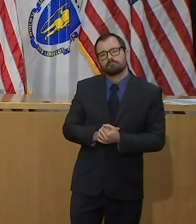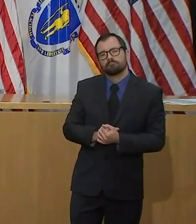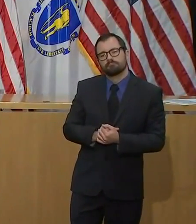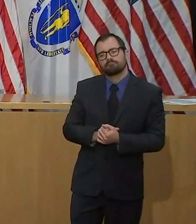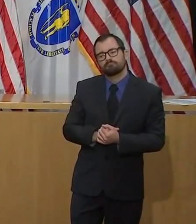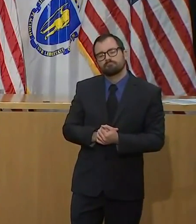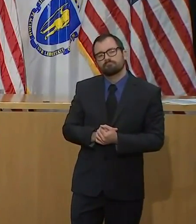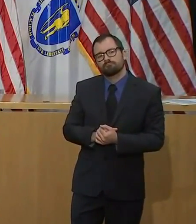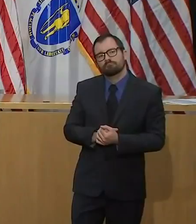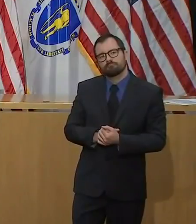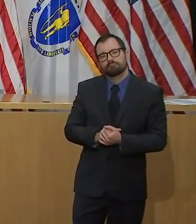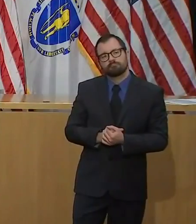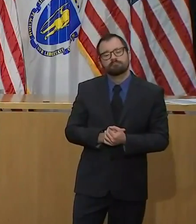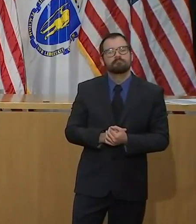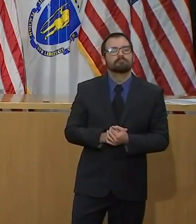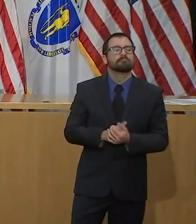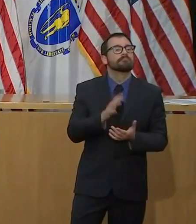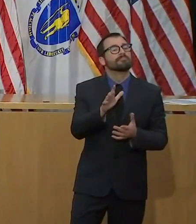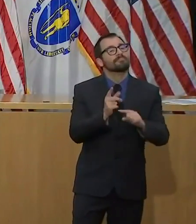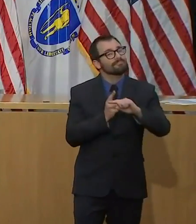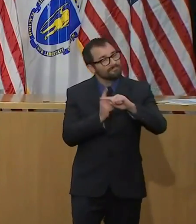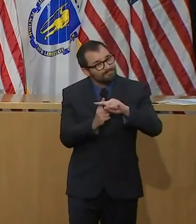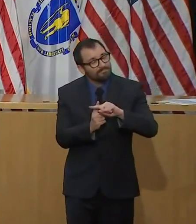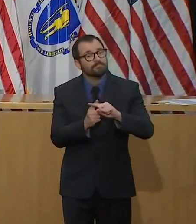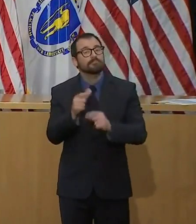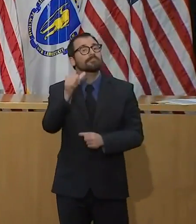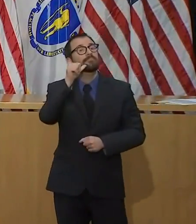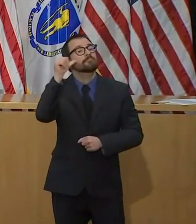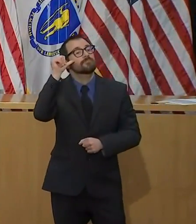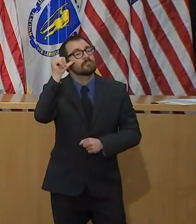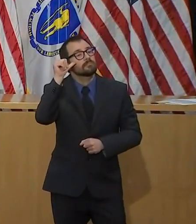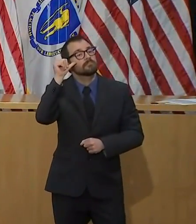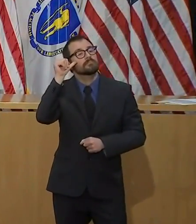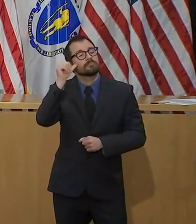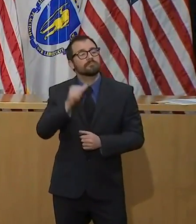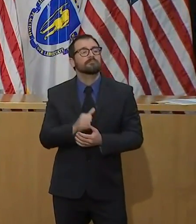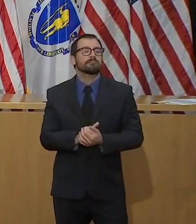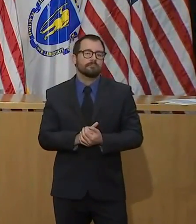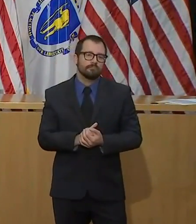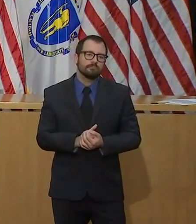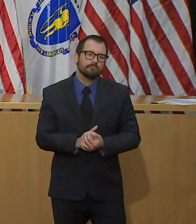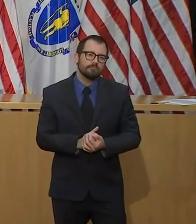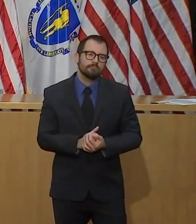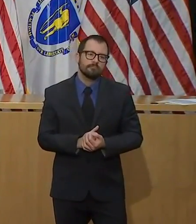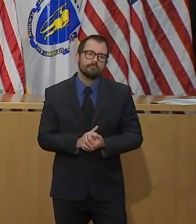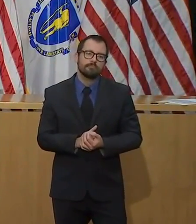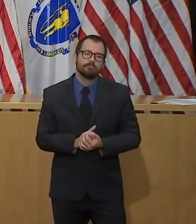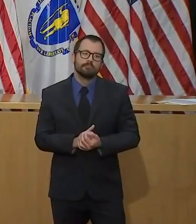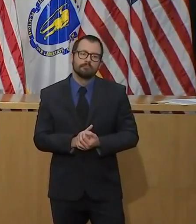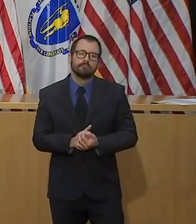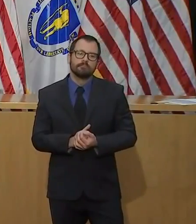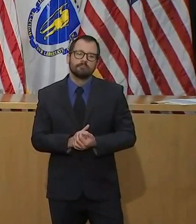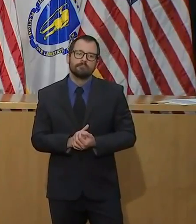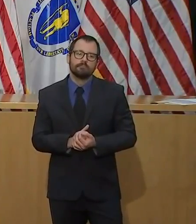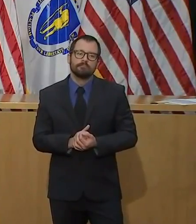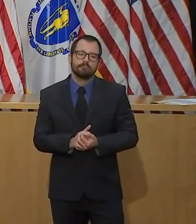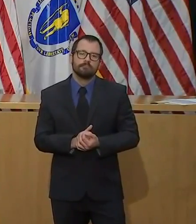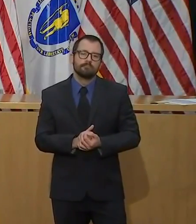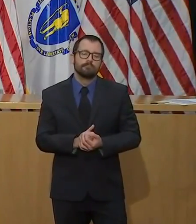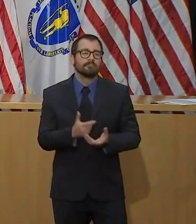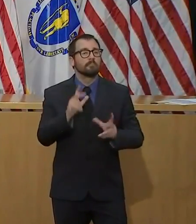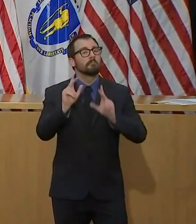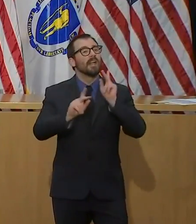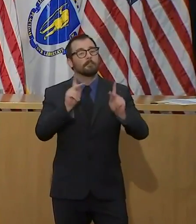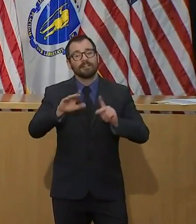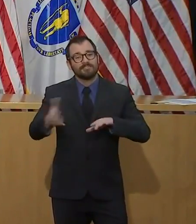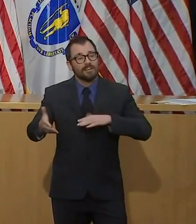Well, the governor also talked about increased efforts on those contact tracing. He said that so far the tracing team has reached about 5,000